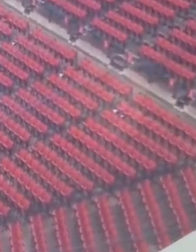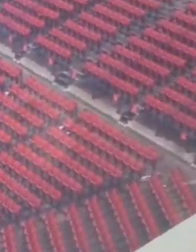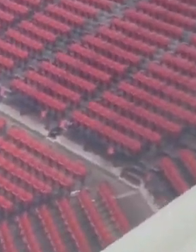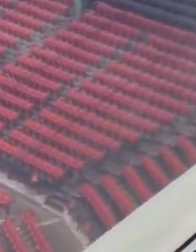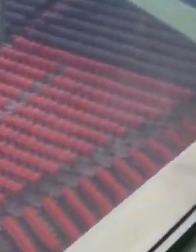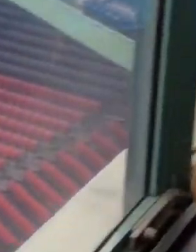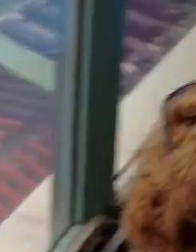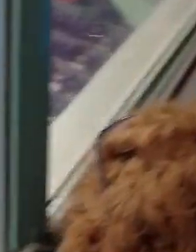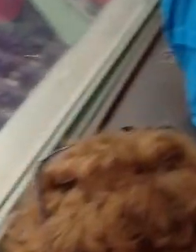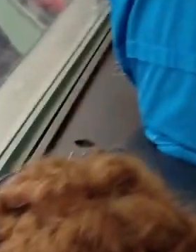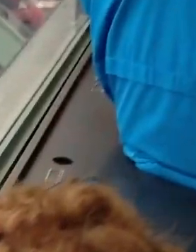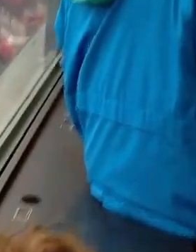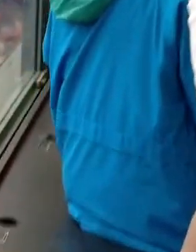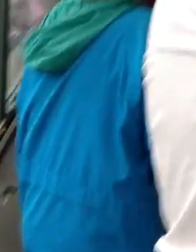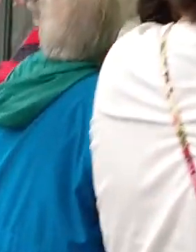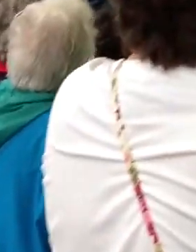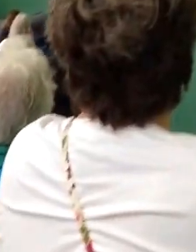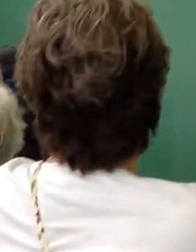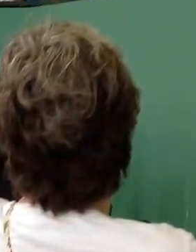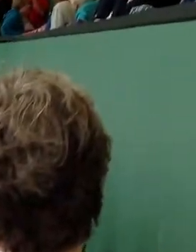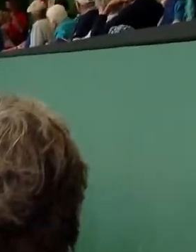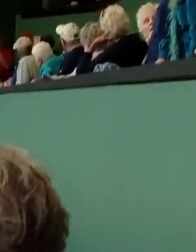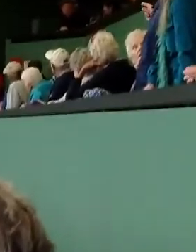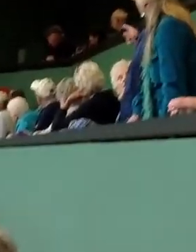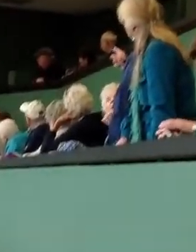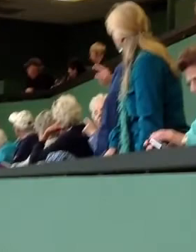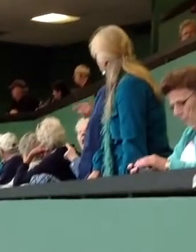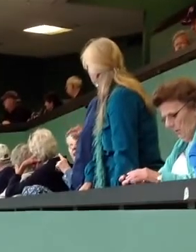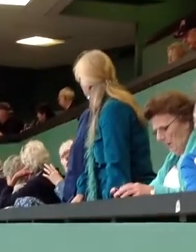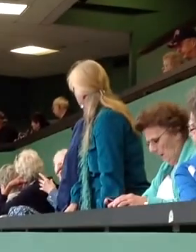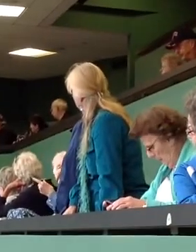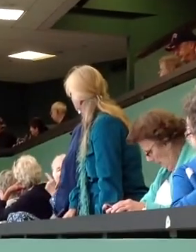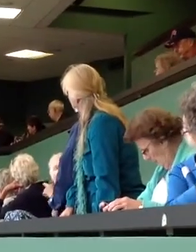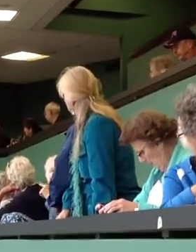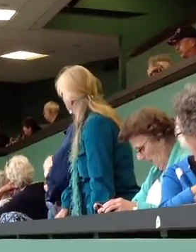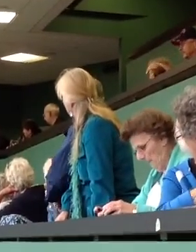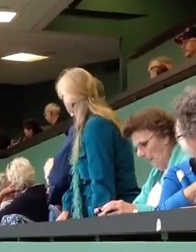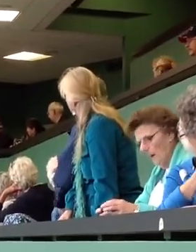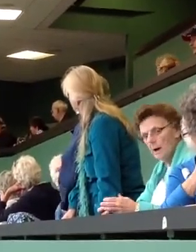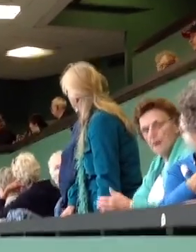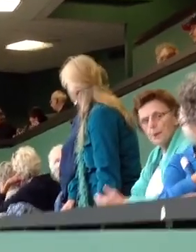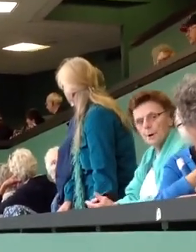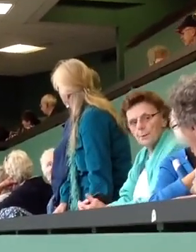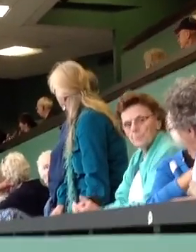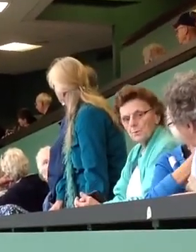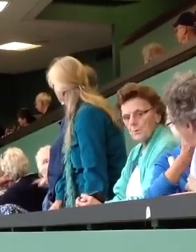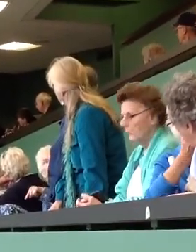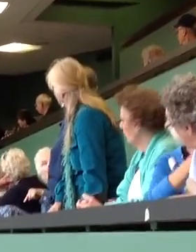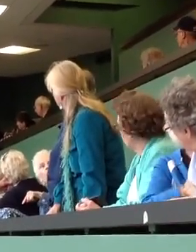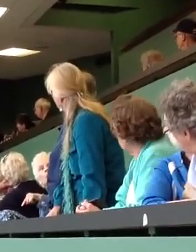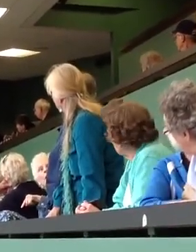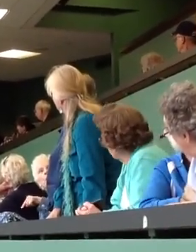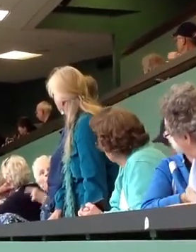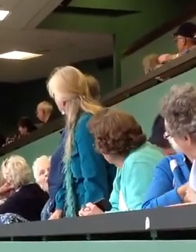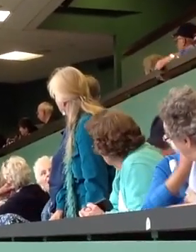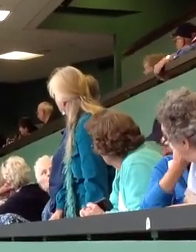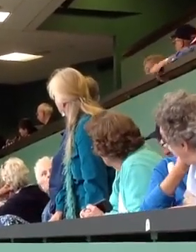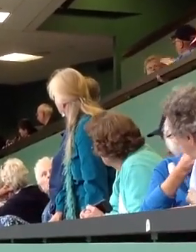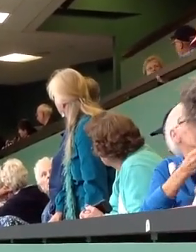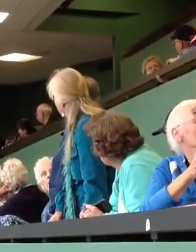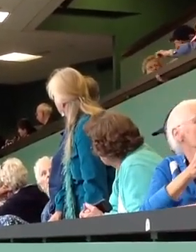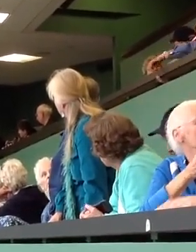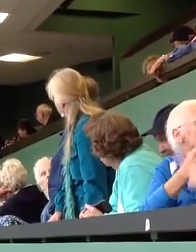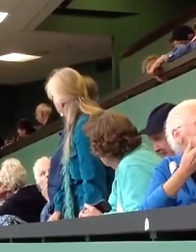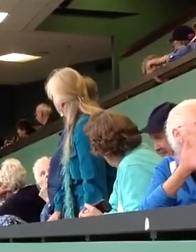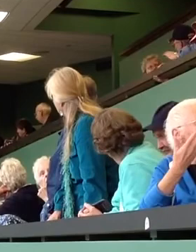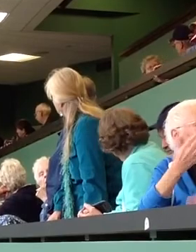that says Booth B. Booth B as in Boston Red Sox.